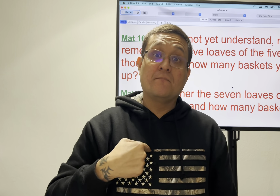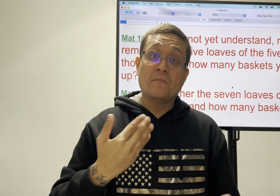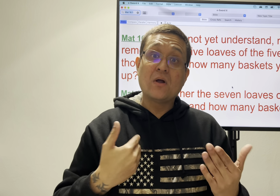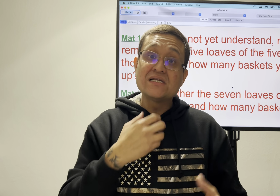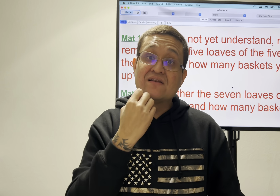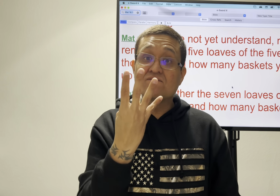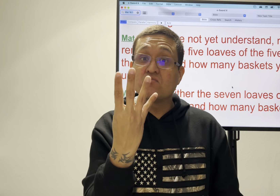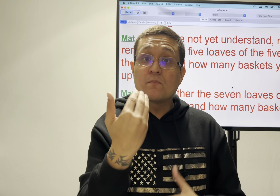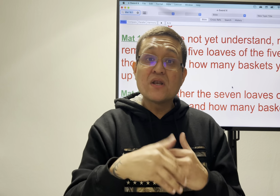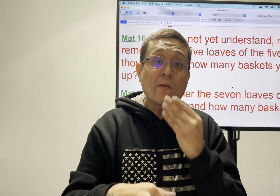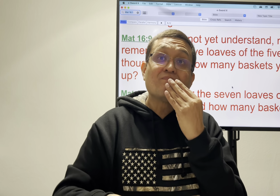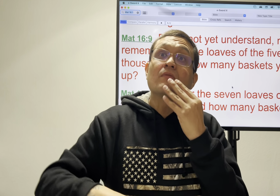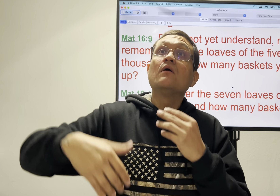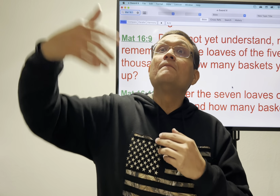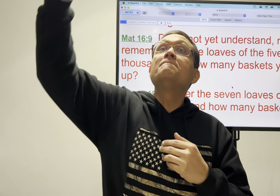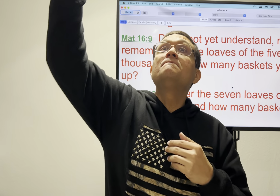And those thousands of people ate until they were full.